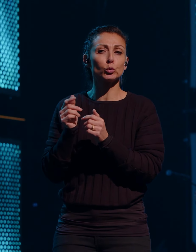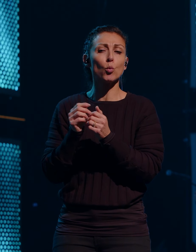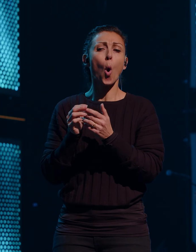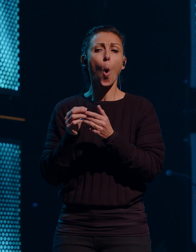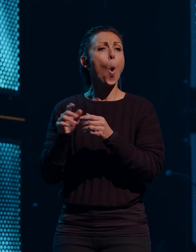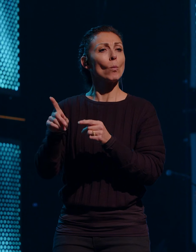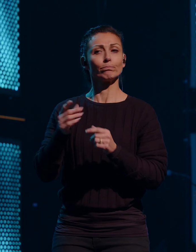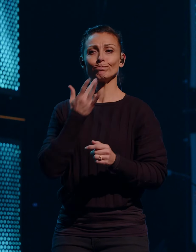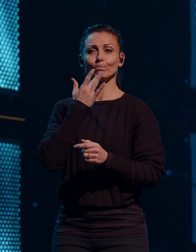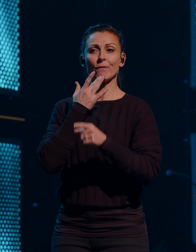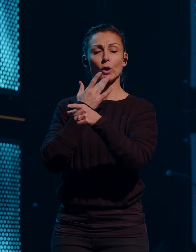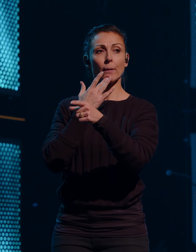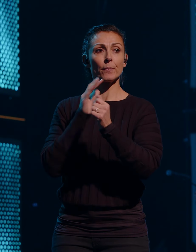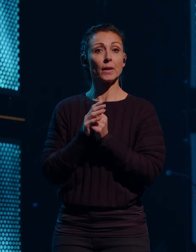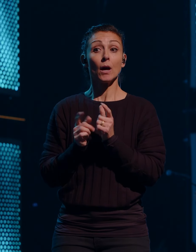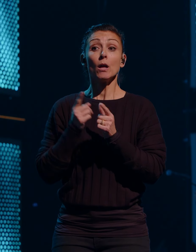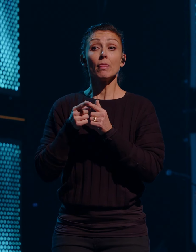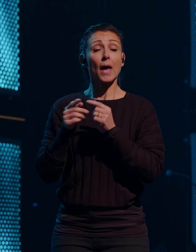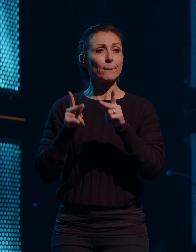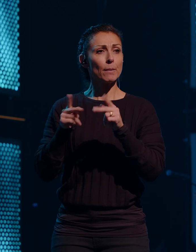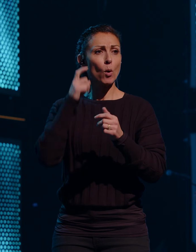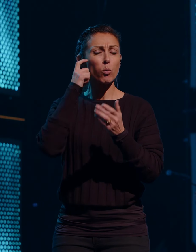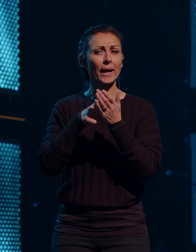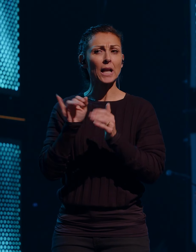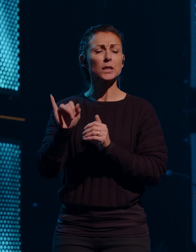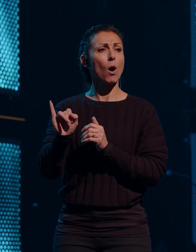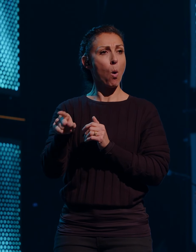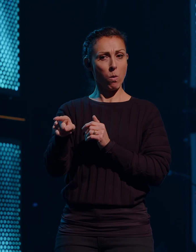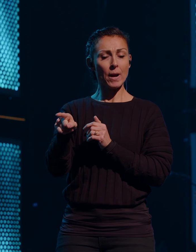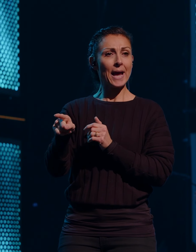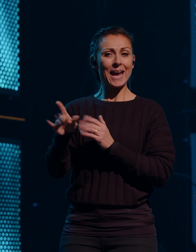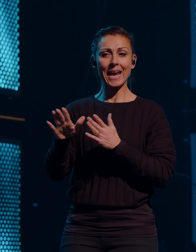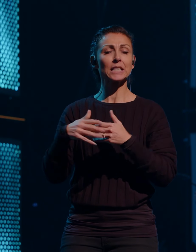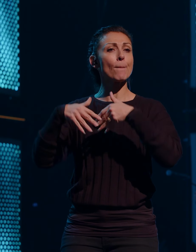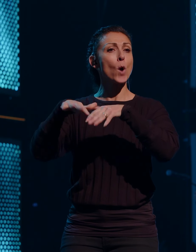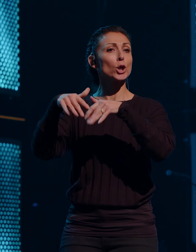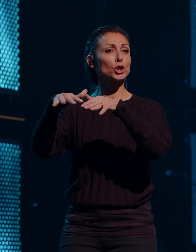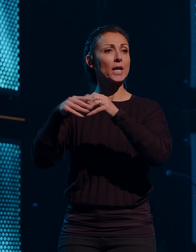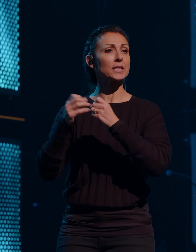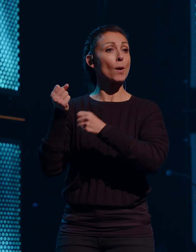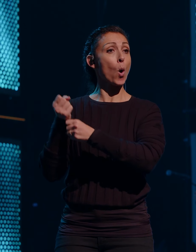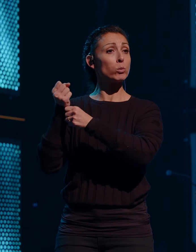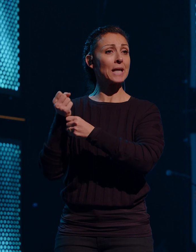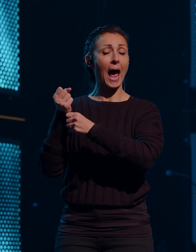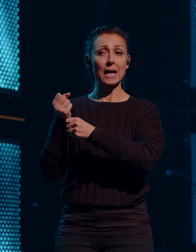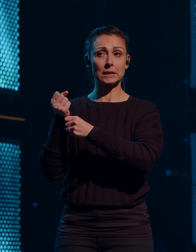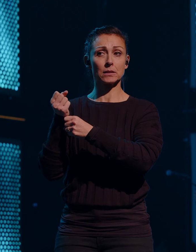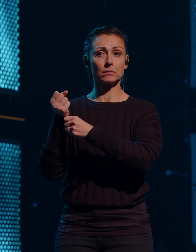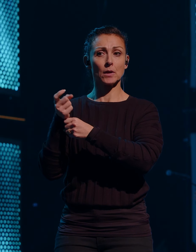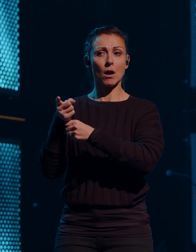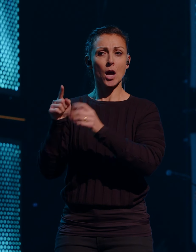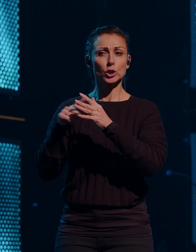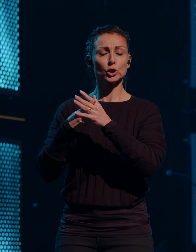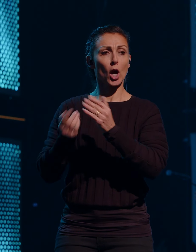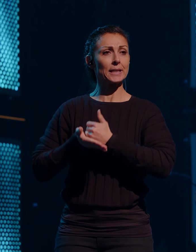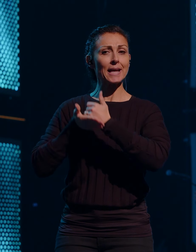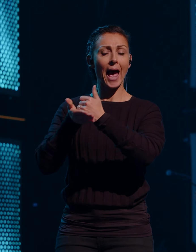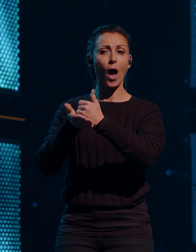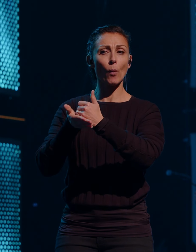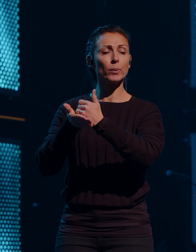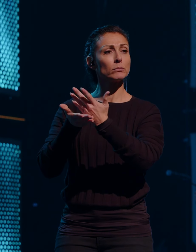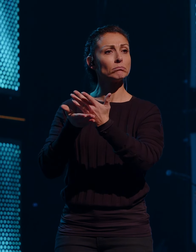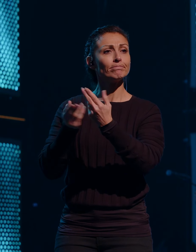protest marches he had led helped speed up the civil rights legislation. So time went by for people to realize, like, okay, actually what he did was a